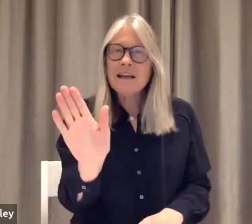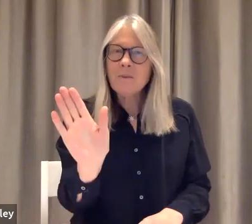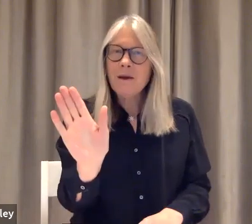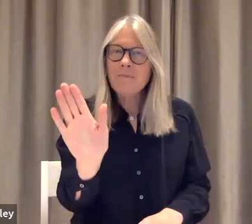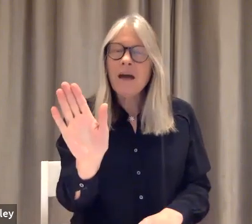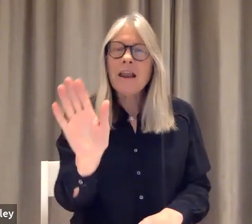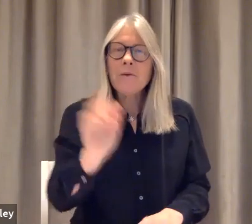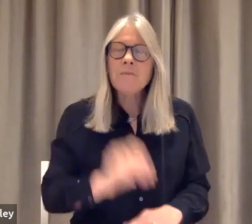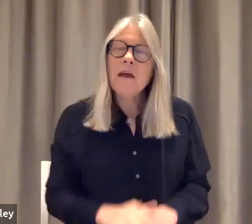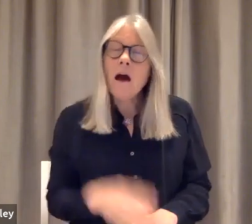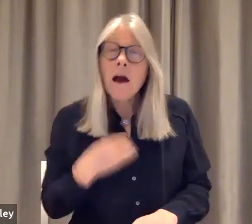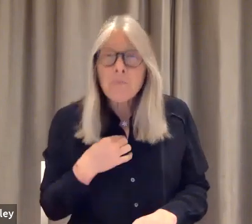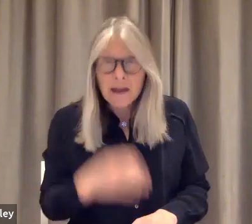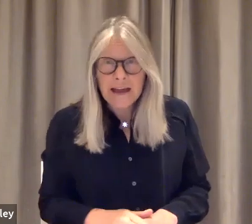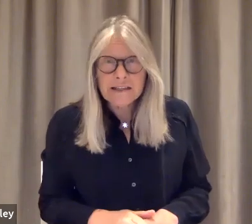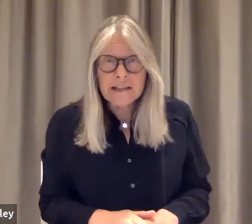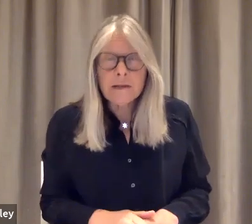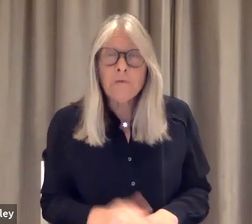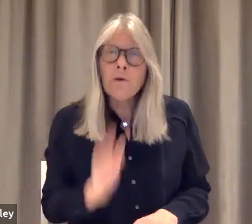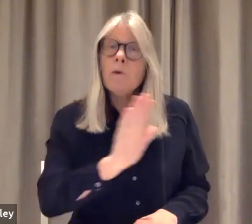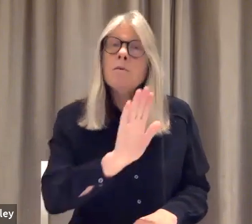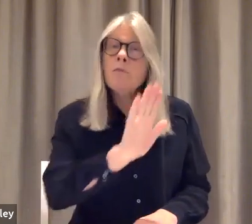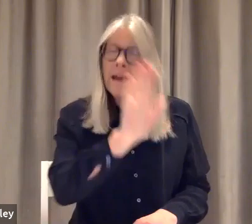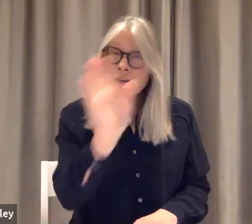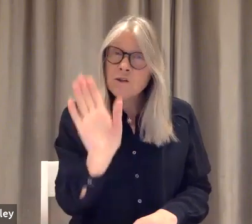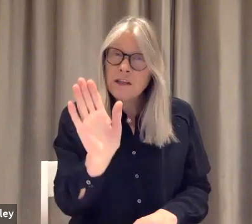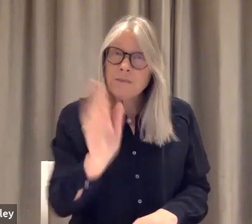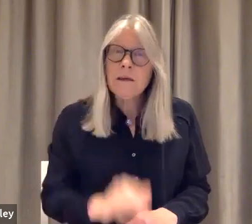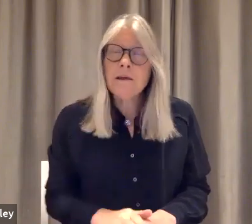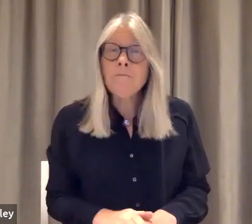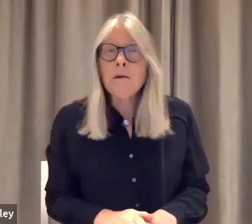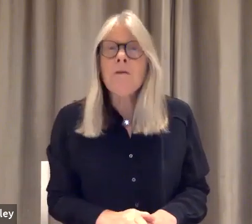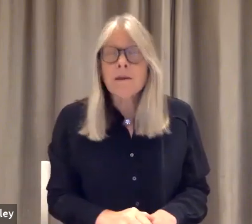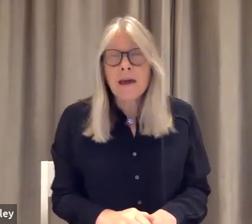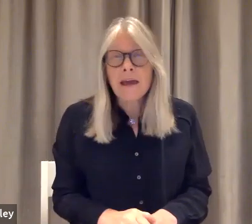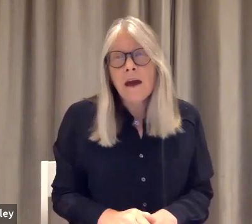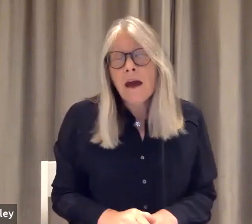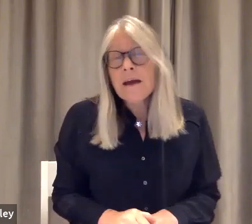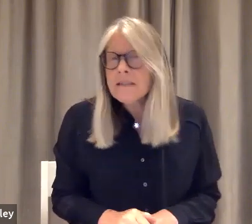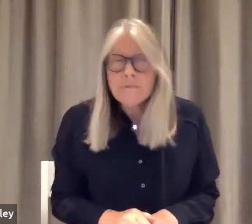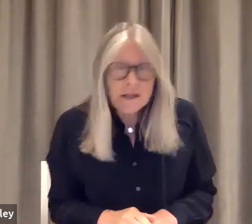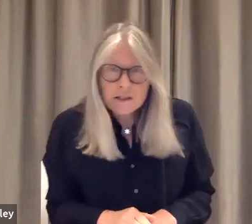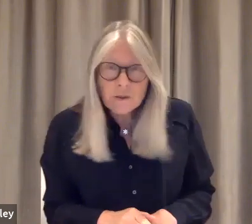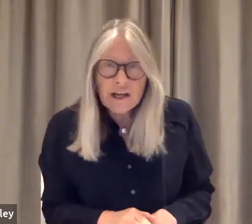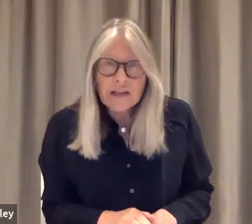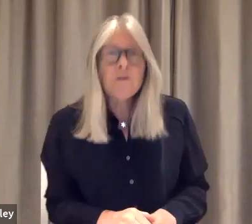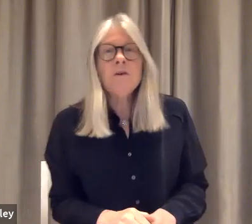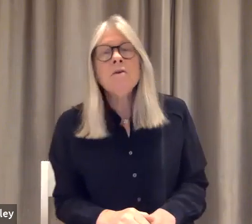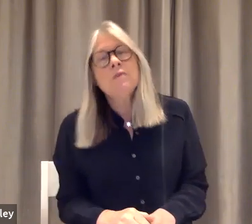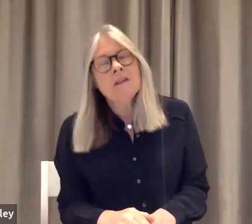swipe, hello. I'm right-handed, so if you're right-handed, you're going to be mirroring me. Doesn't matter which hand you use, whichever